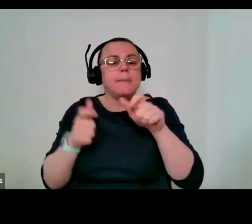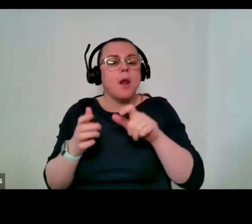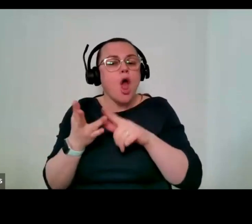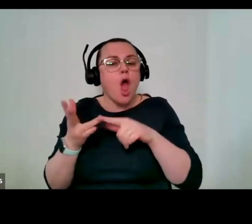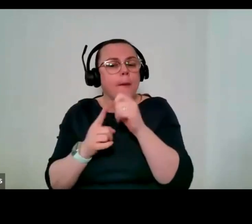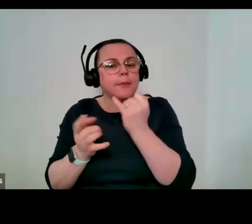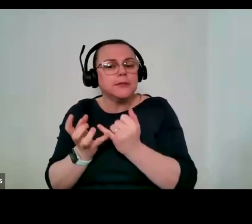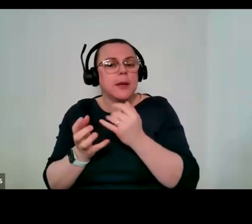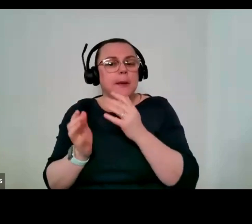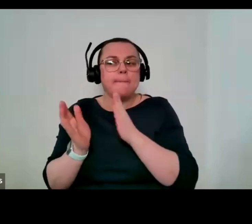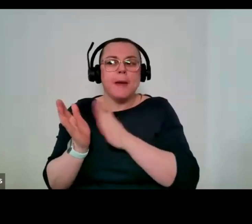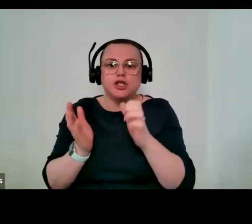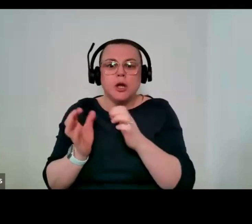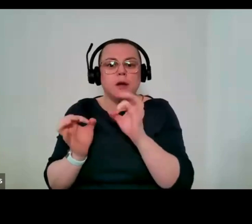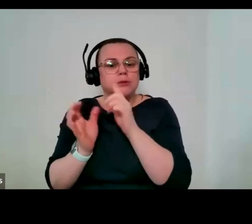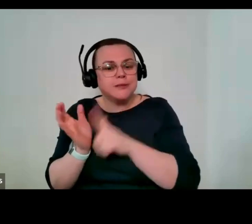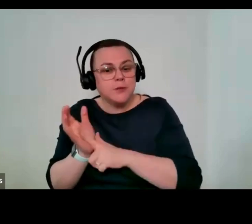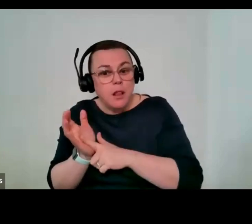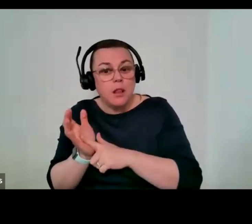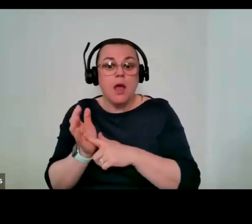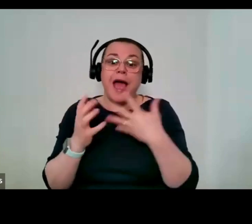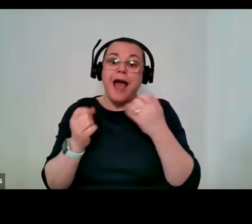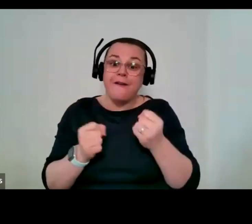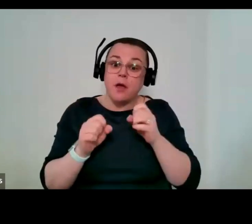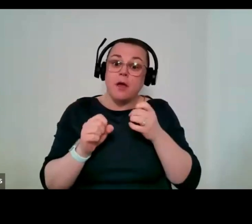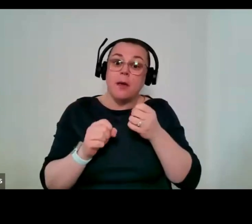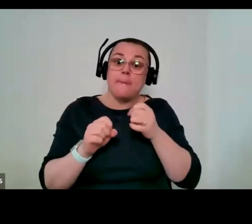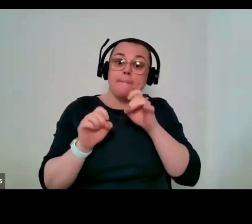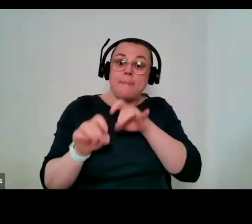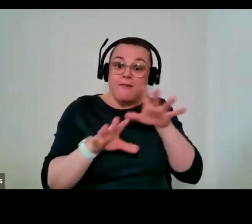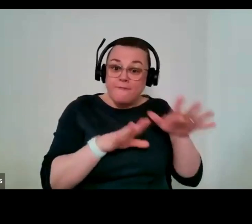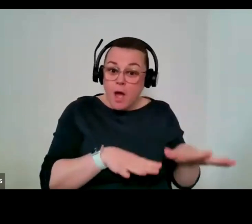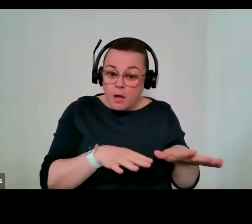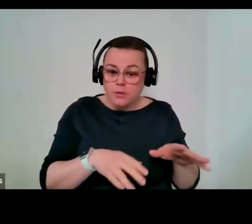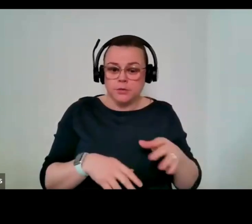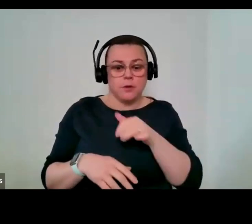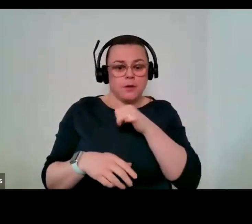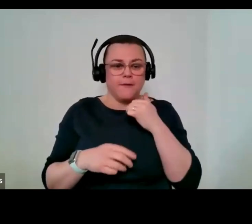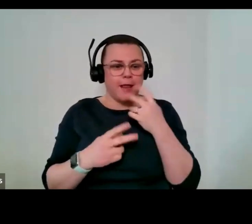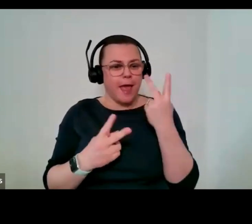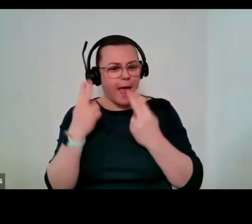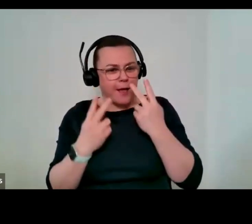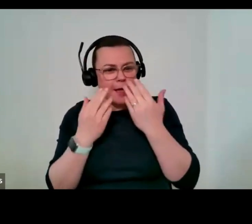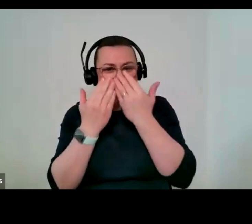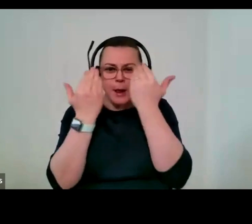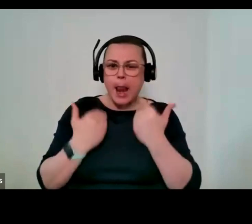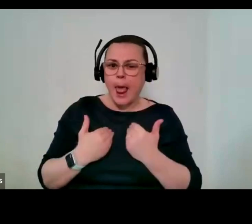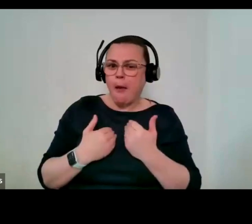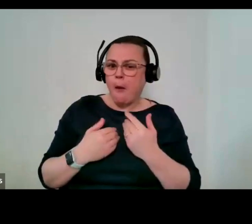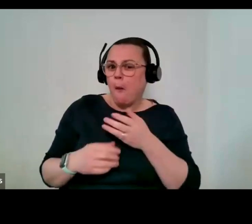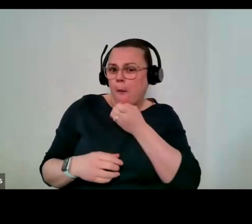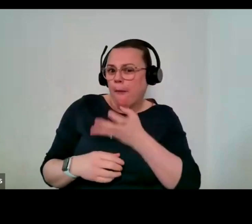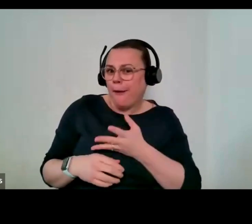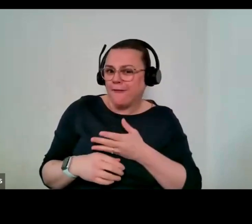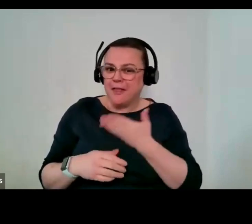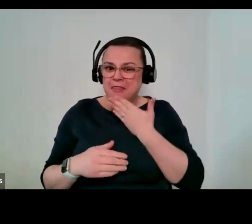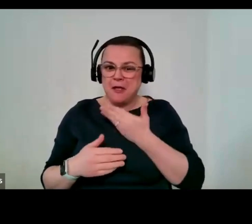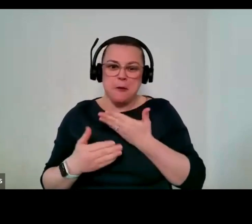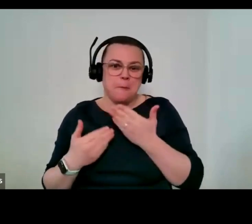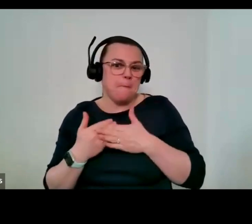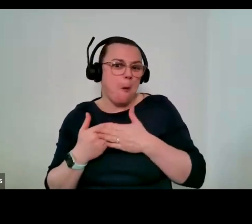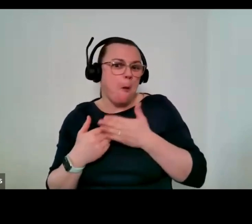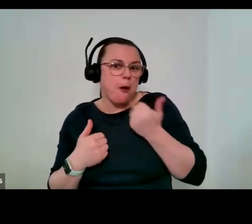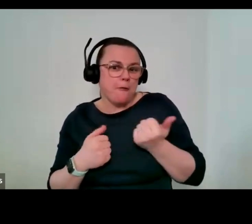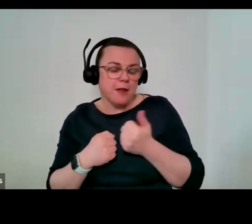too. Belfast. Nice haircut, Claire. Thank you very much. Feel free to drop in more compliments in the chat. Fiona